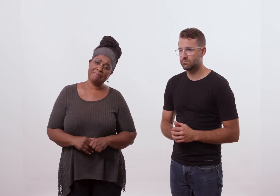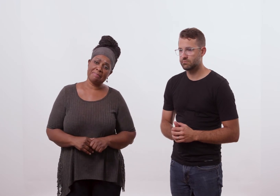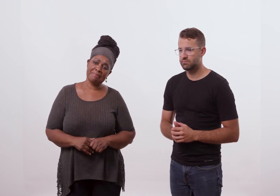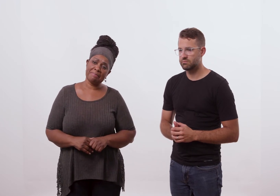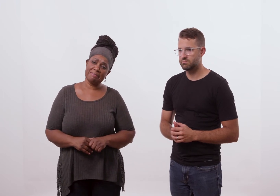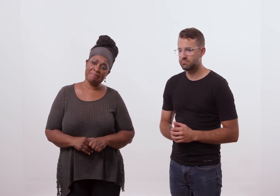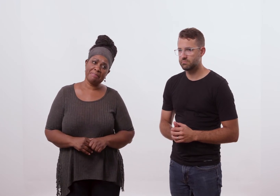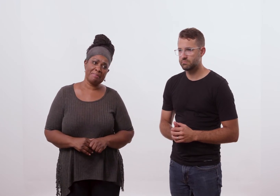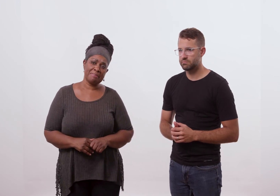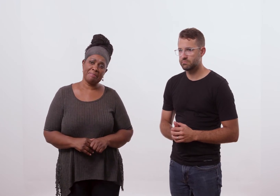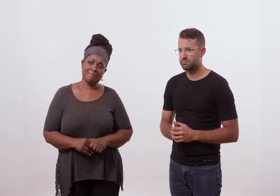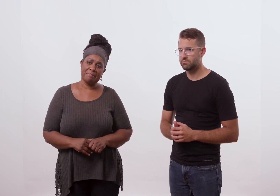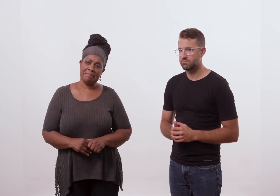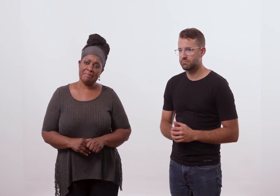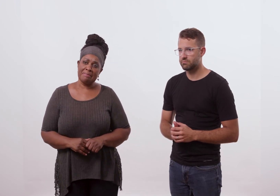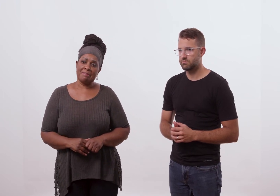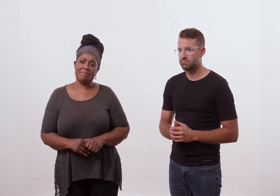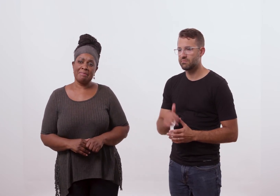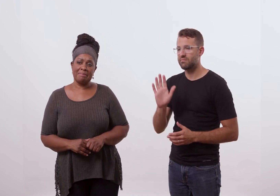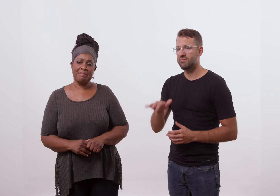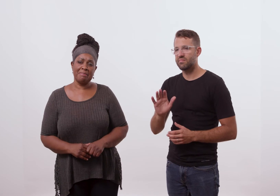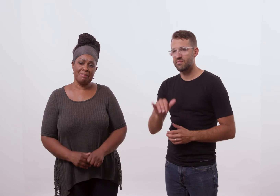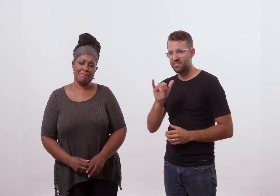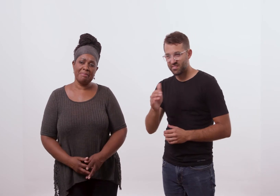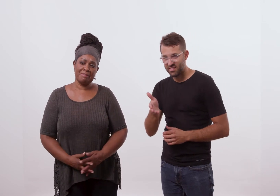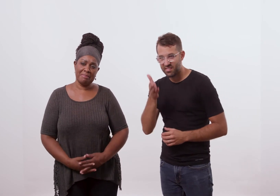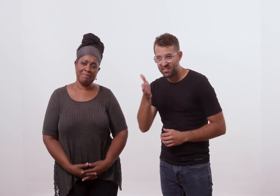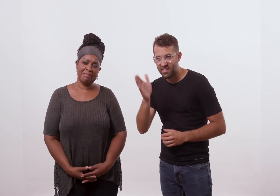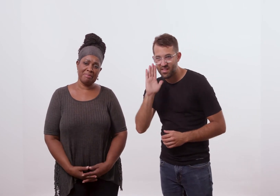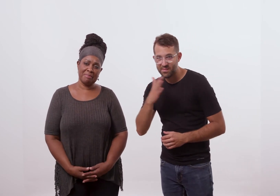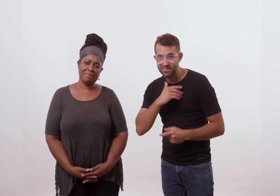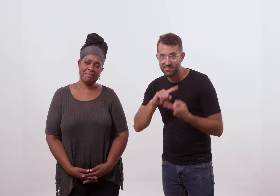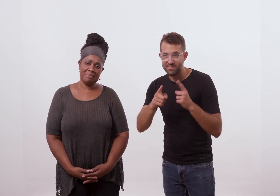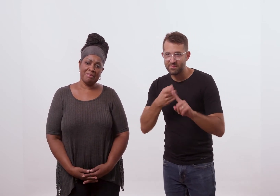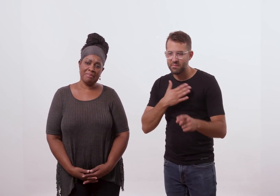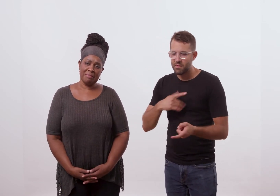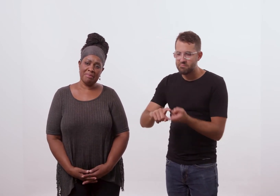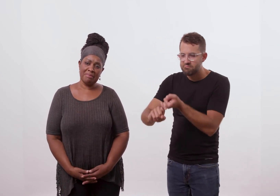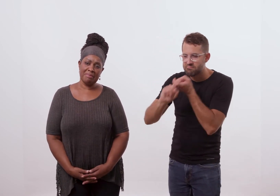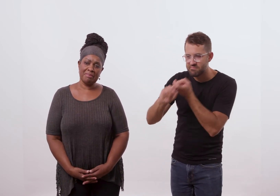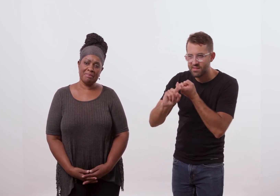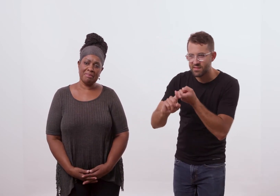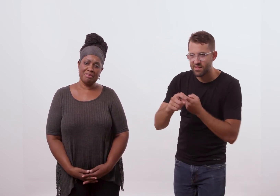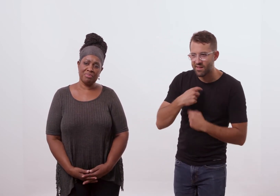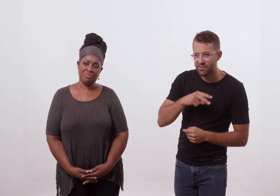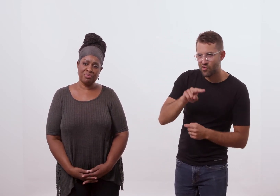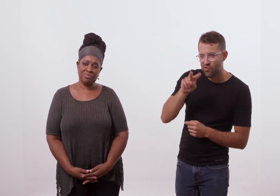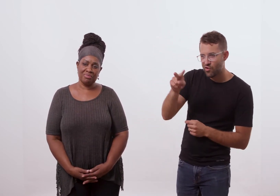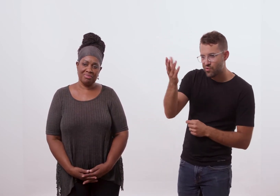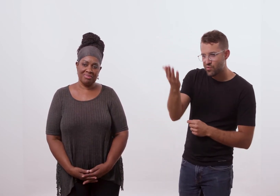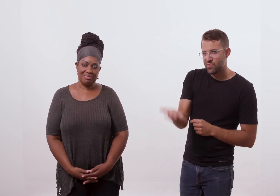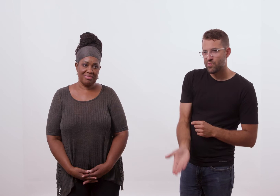Yes. Oh, there he is. Hello. My friend, my good friend. Oh, look at you. Do you see what I